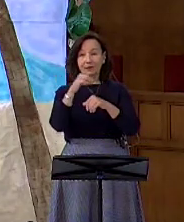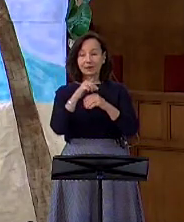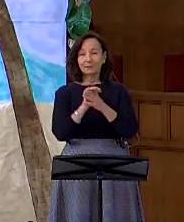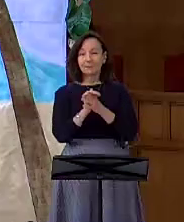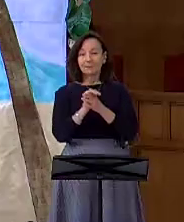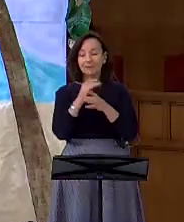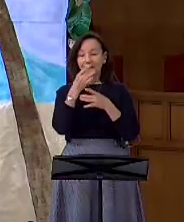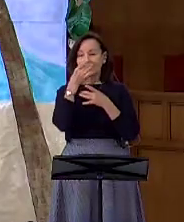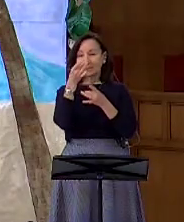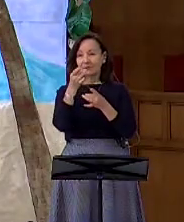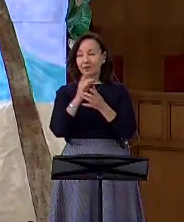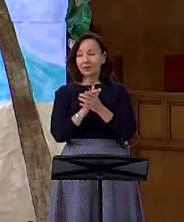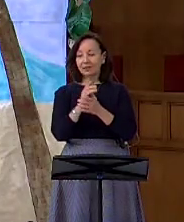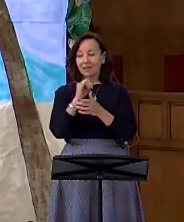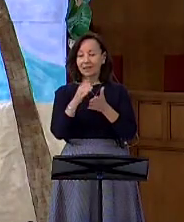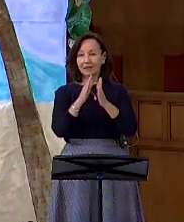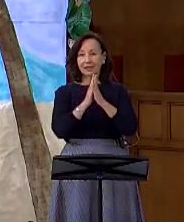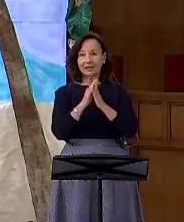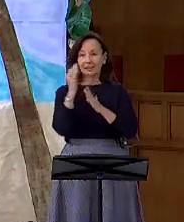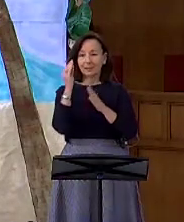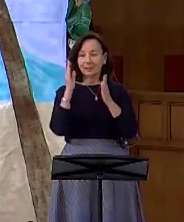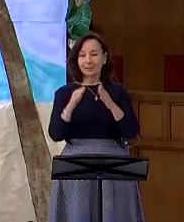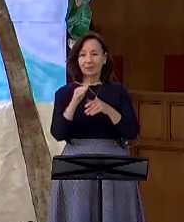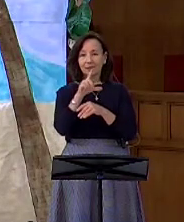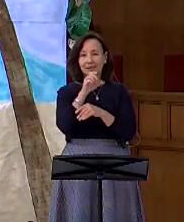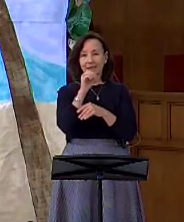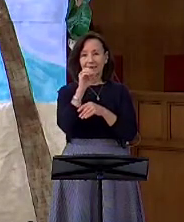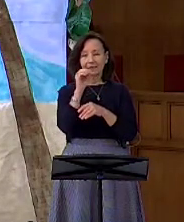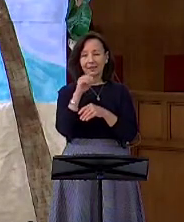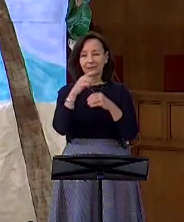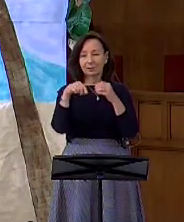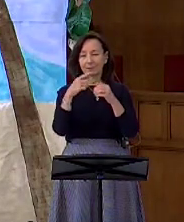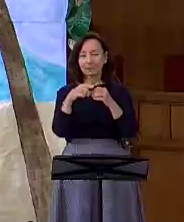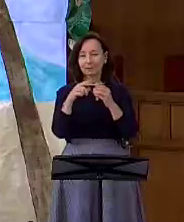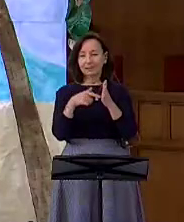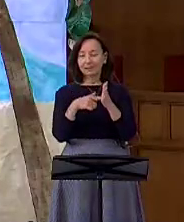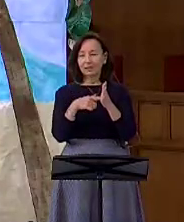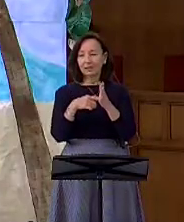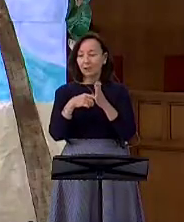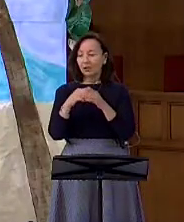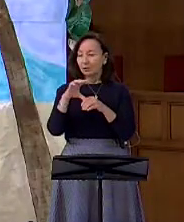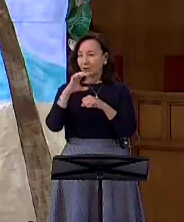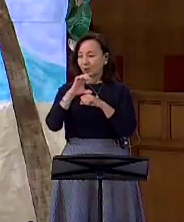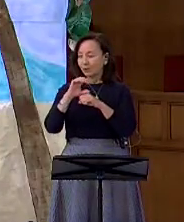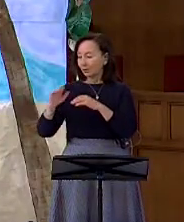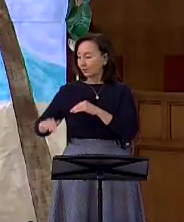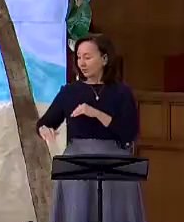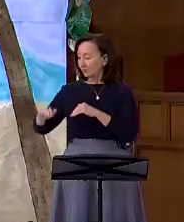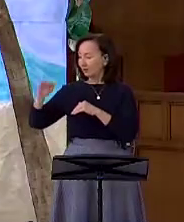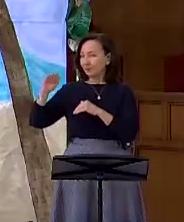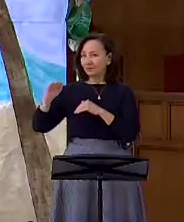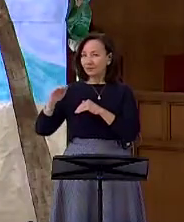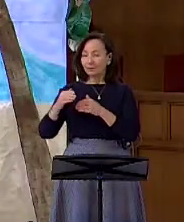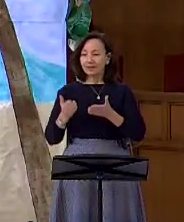interesting. I asked Pastor Leo about this one day. The church that I grew up in, we always had the offering after the